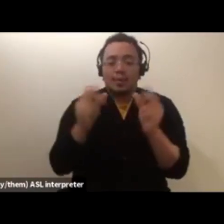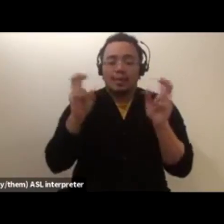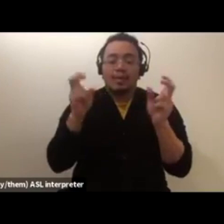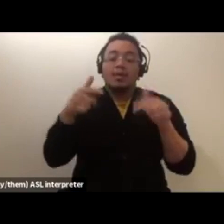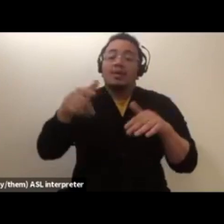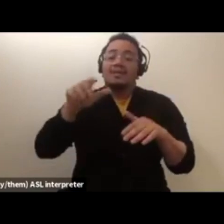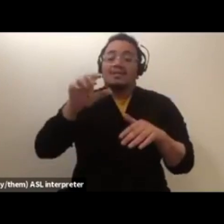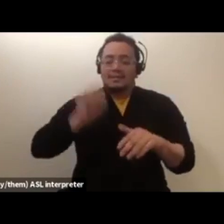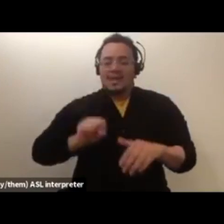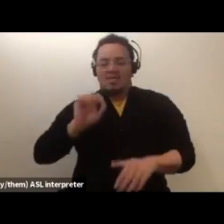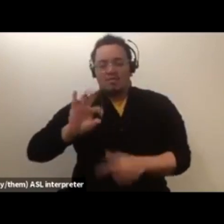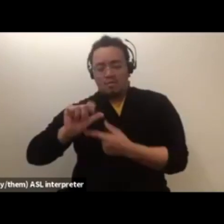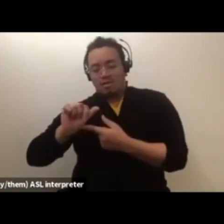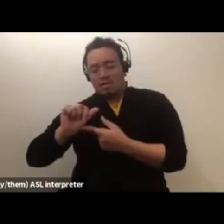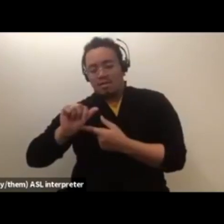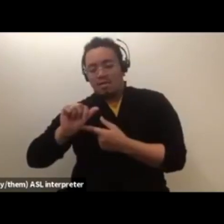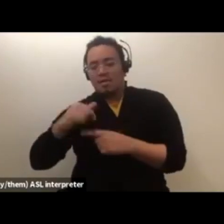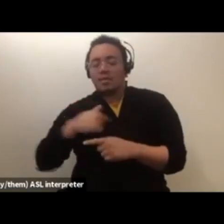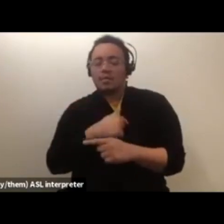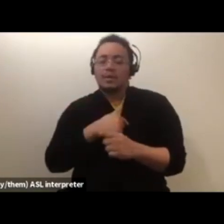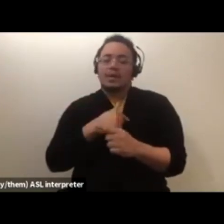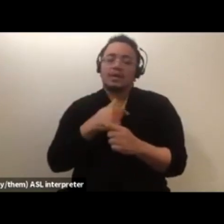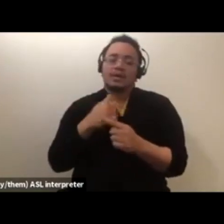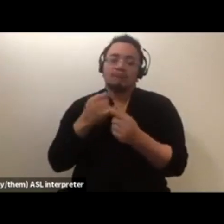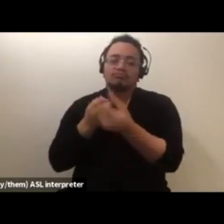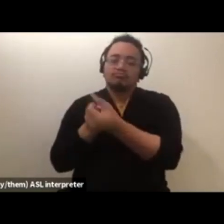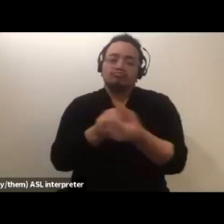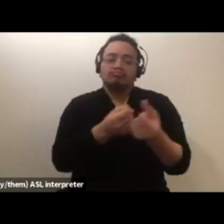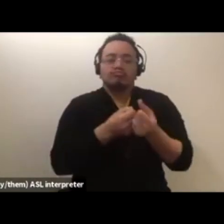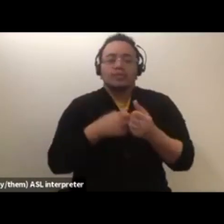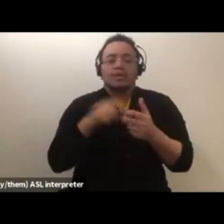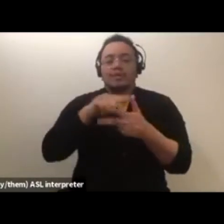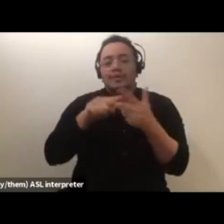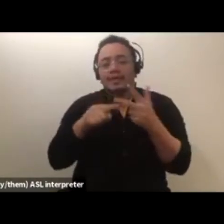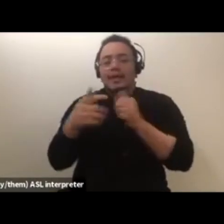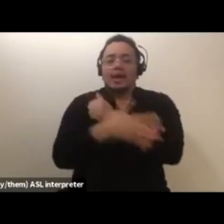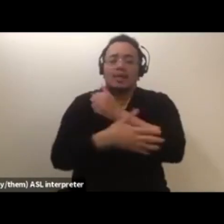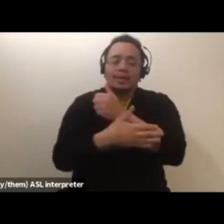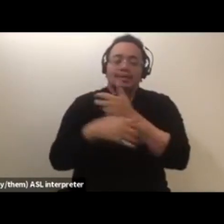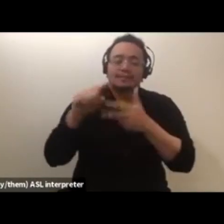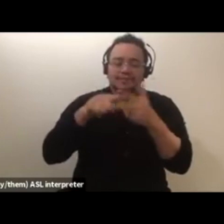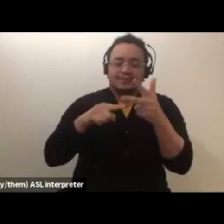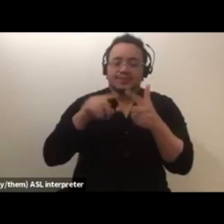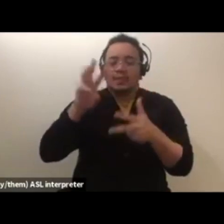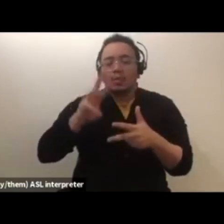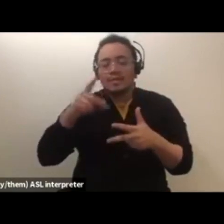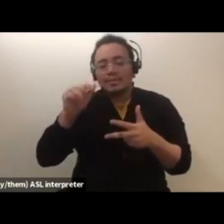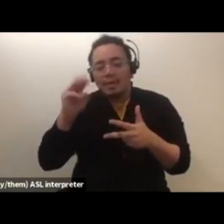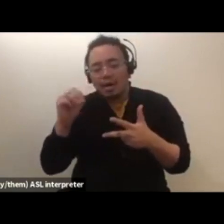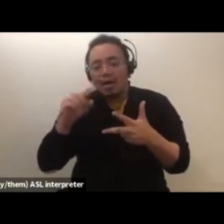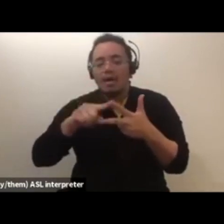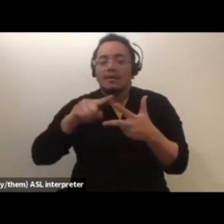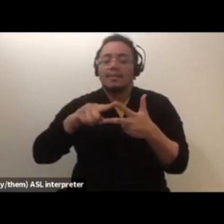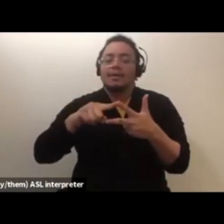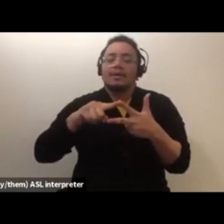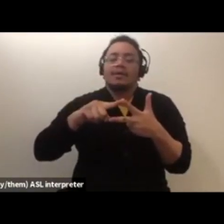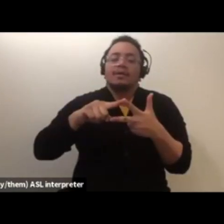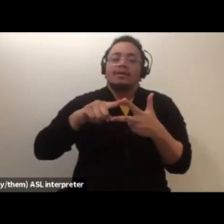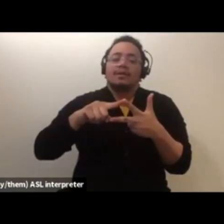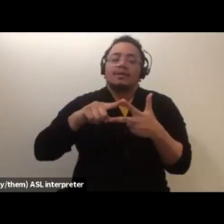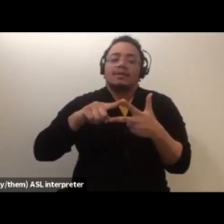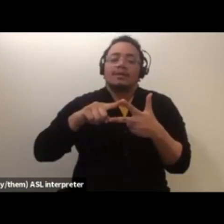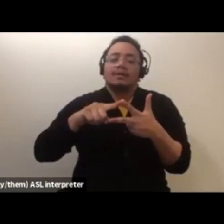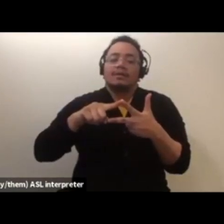We serve Broward, Dade, and West Palm counties. I'm also the co-chair of South